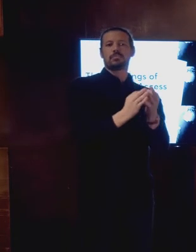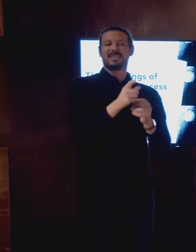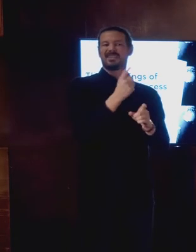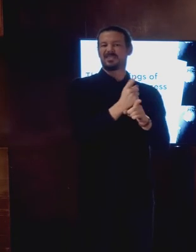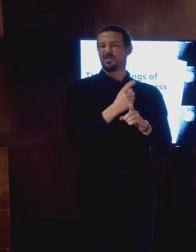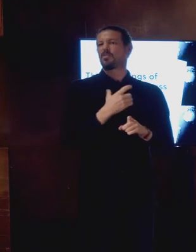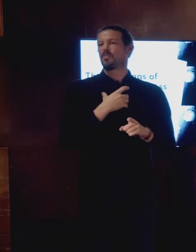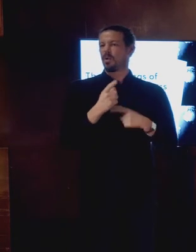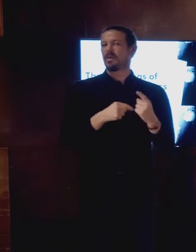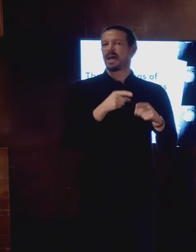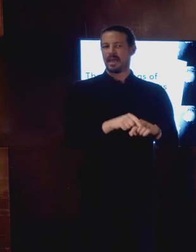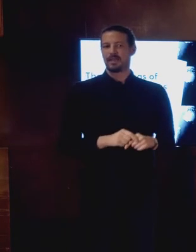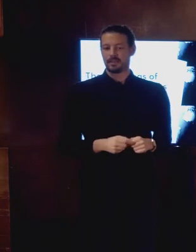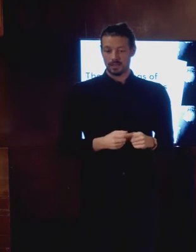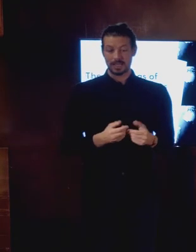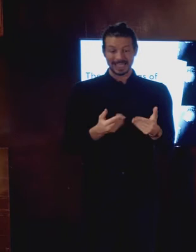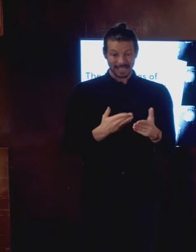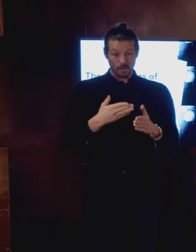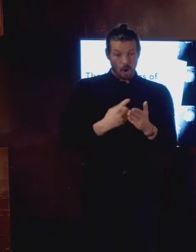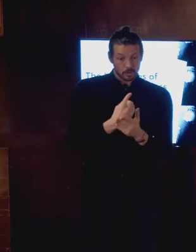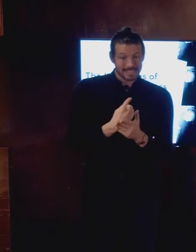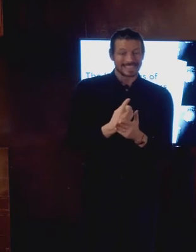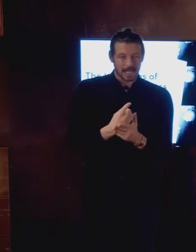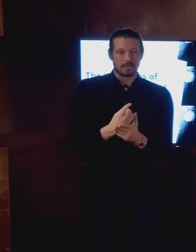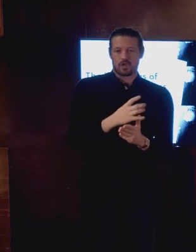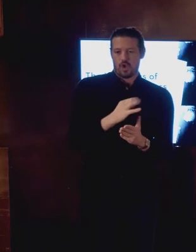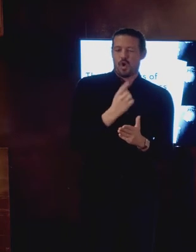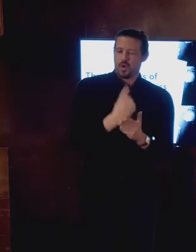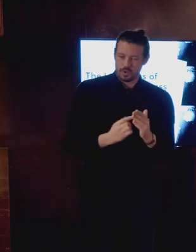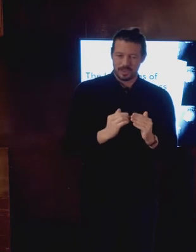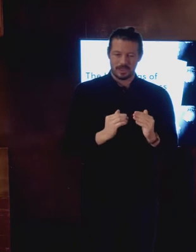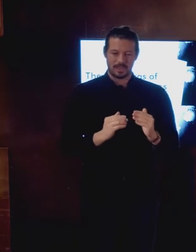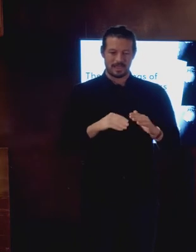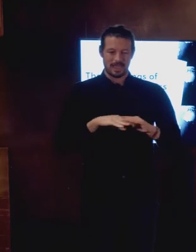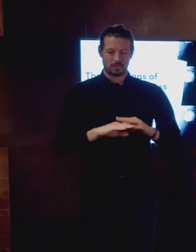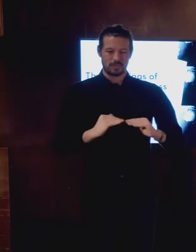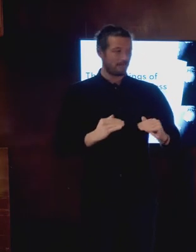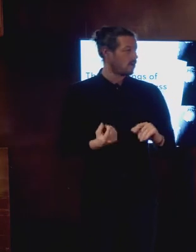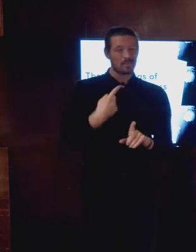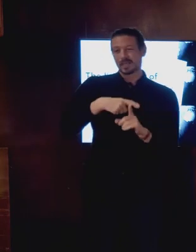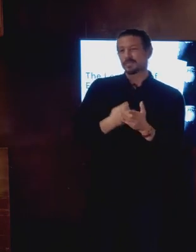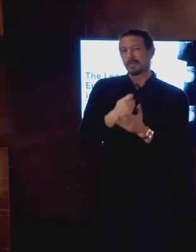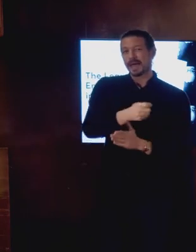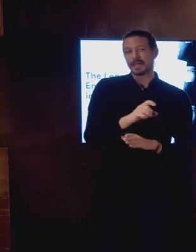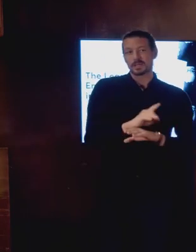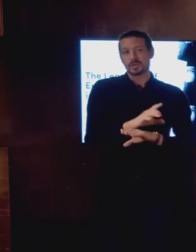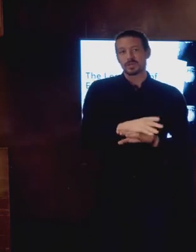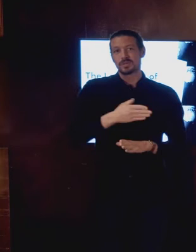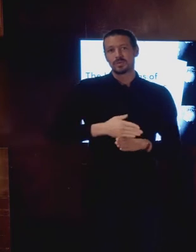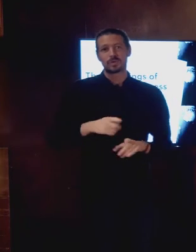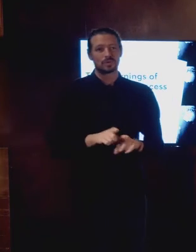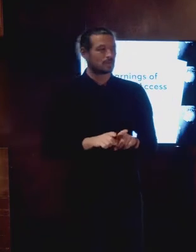to be more than just entry level. And like maybe more consultancy work, paid consultancy work. And I think for